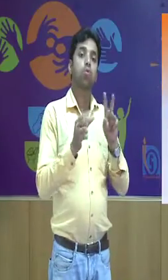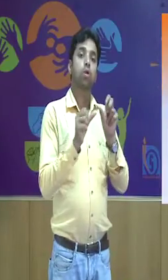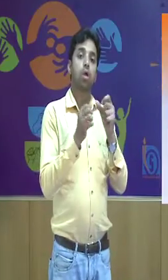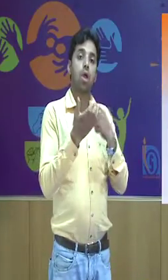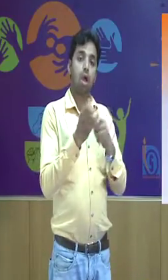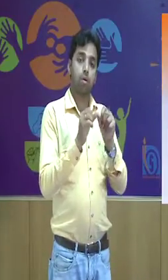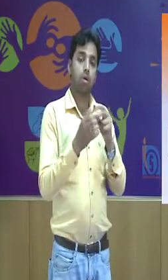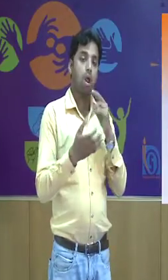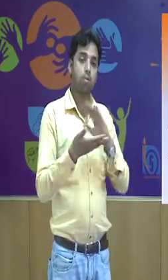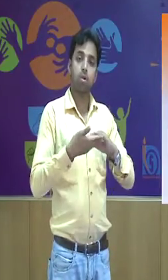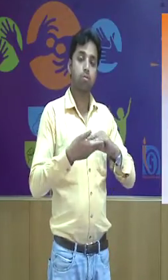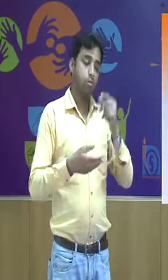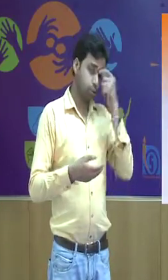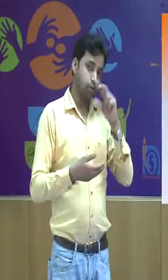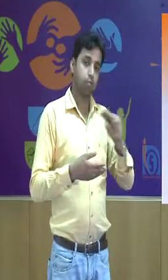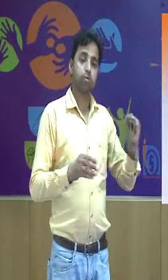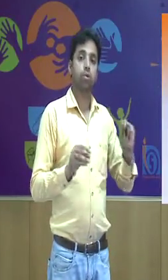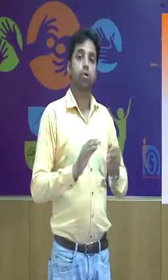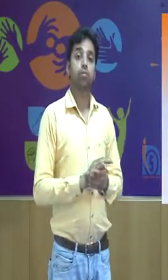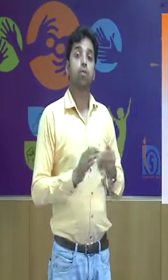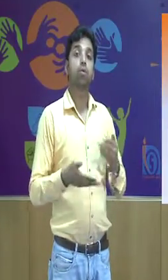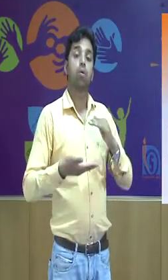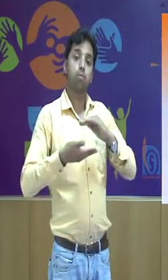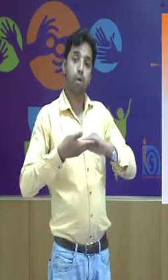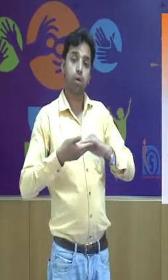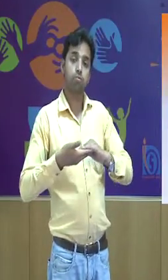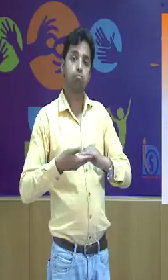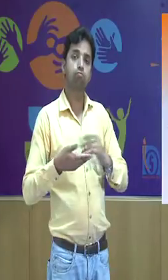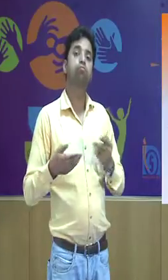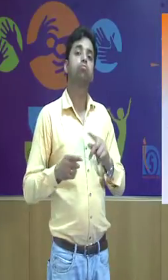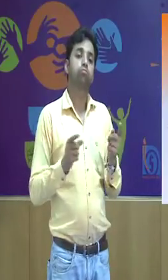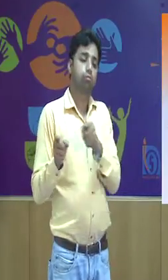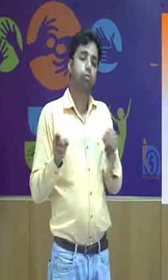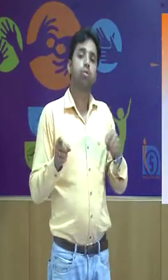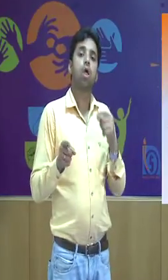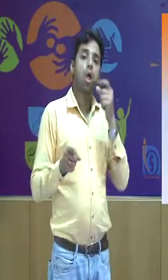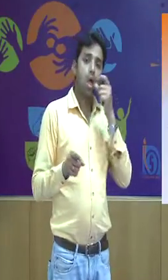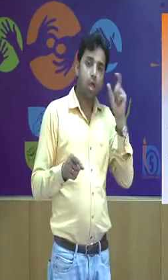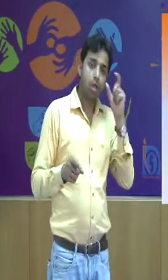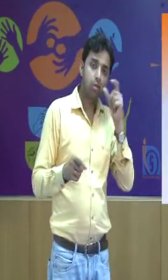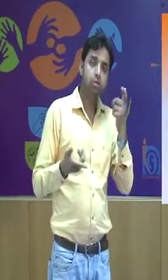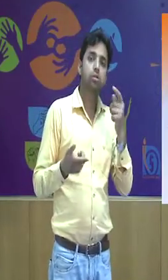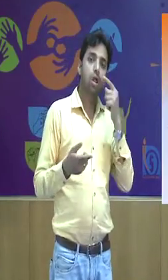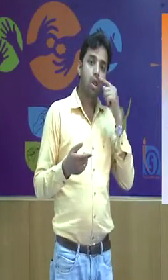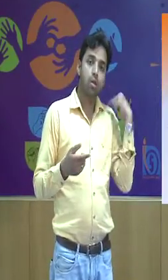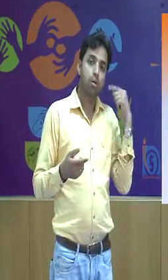That means marriages between cousins are legally